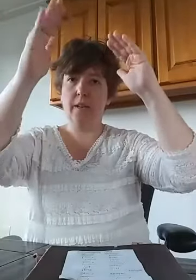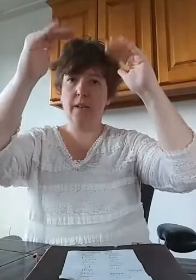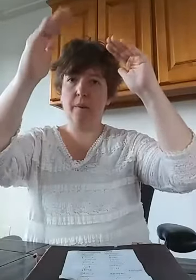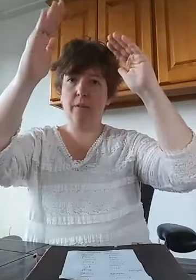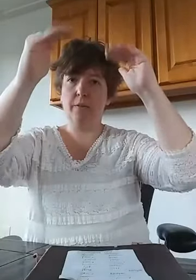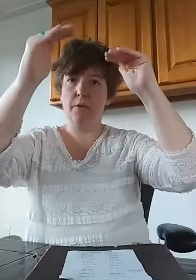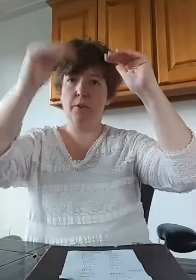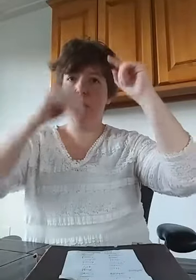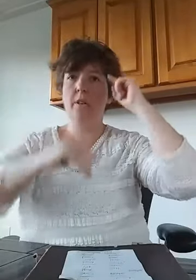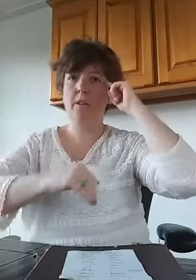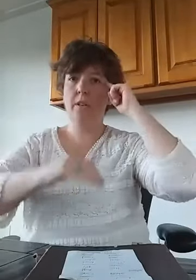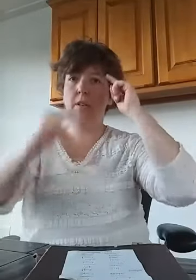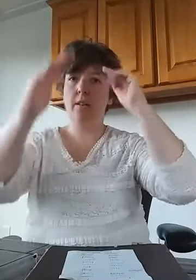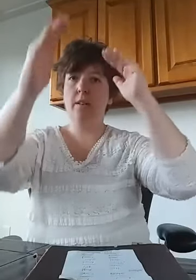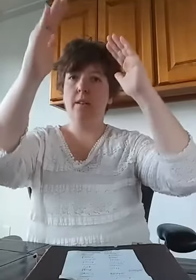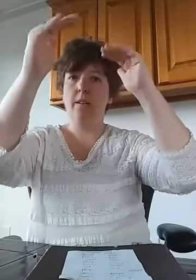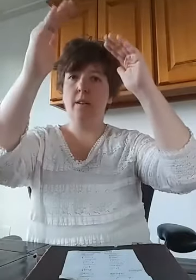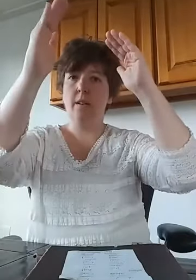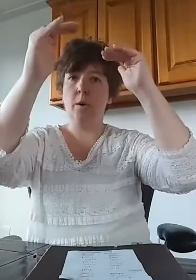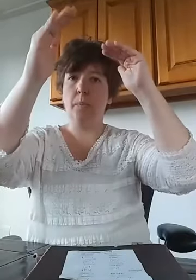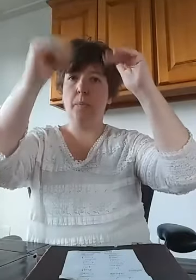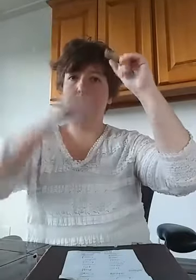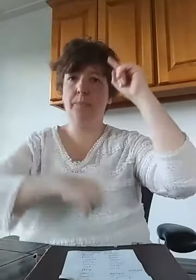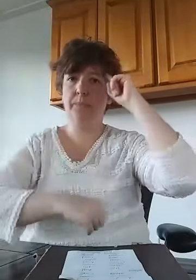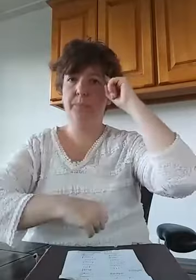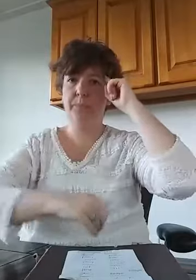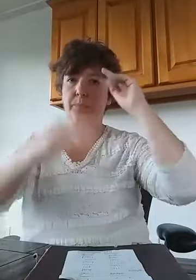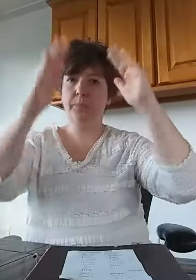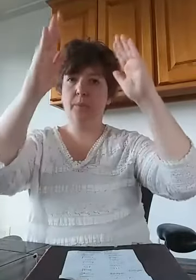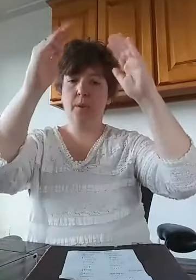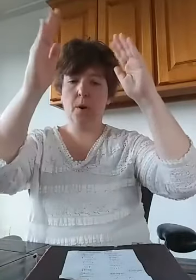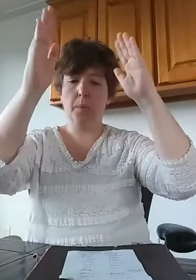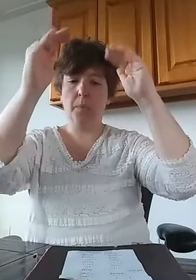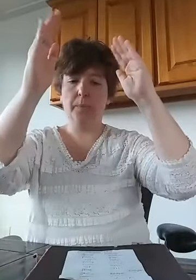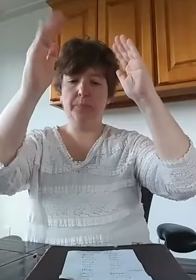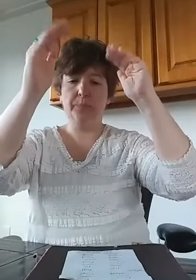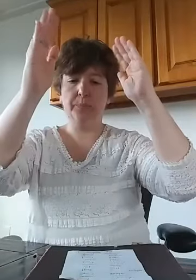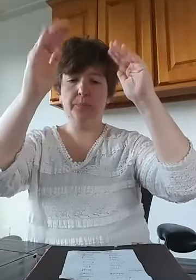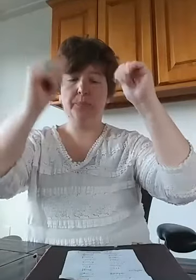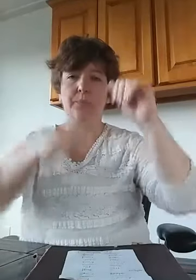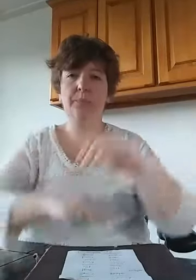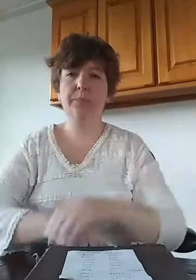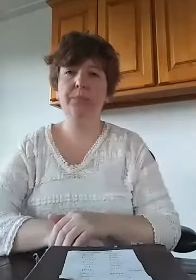about the future. Hope. Hope.